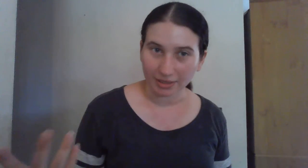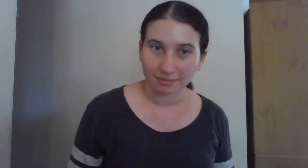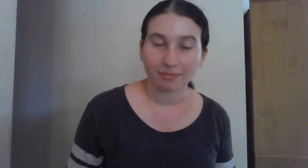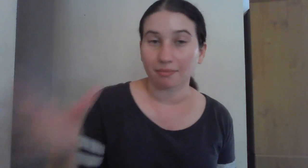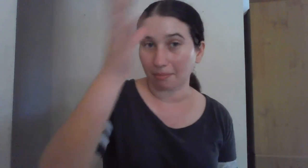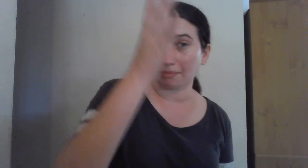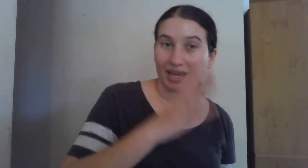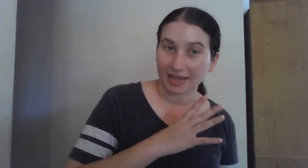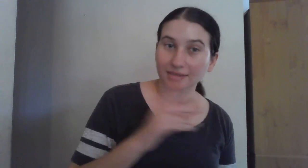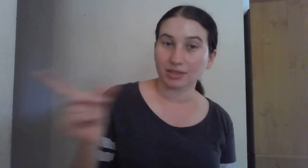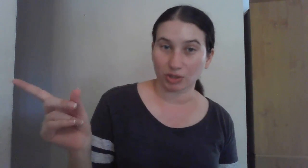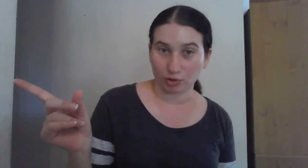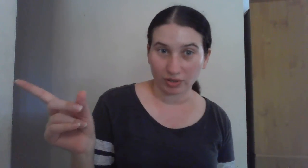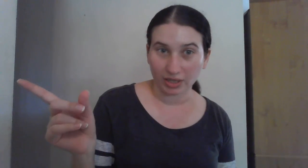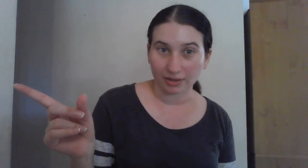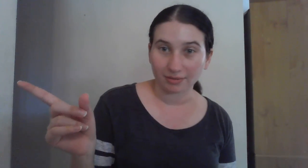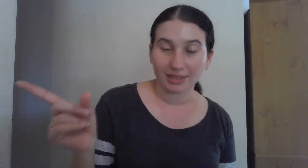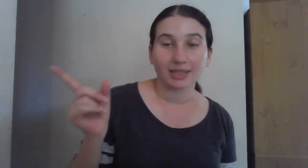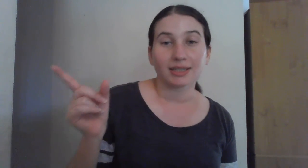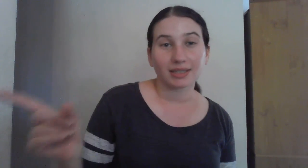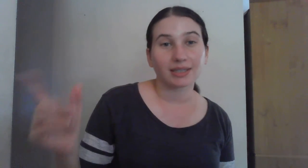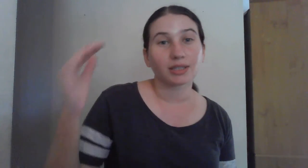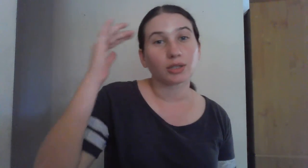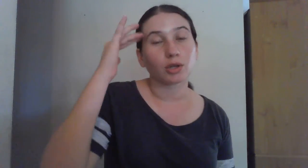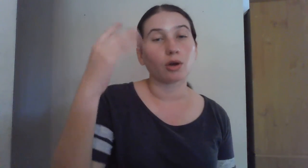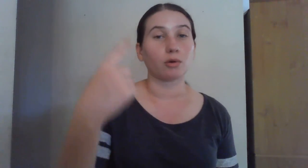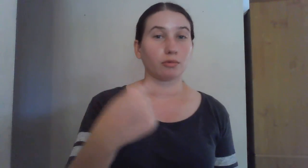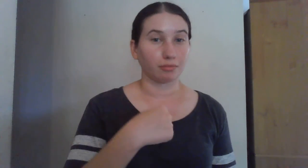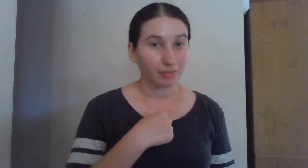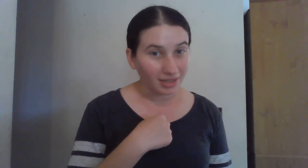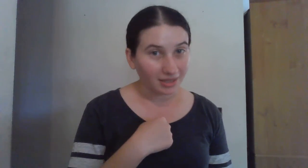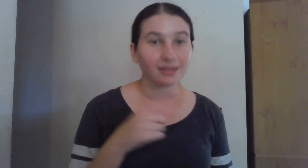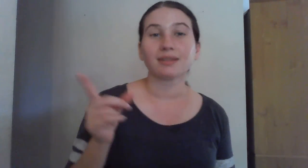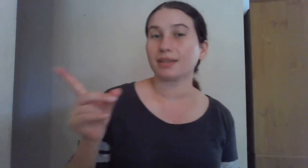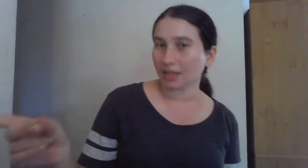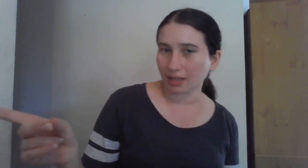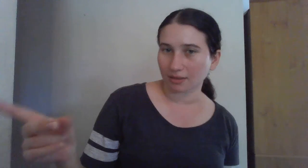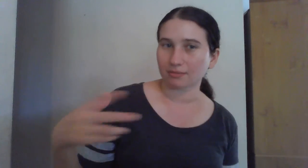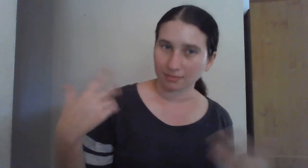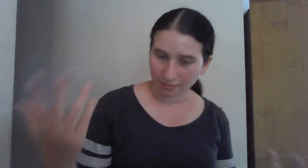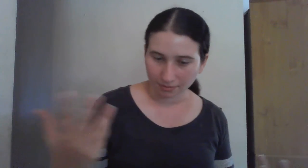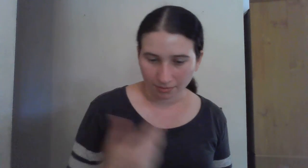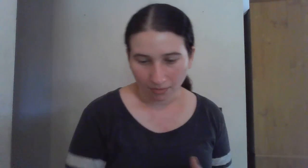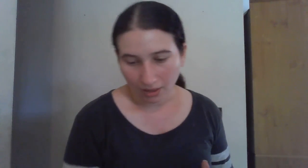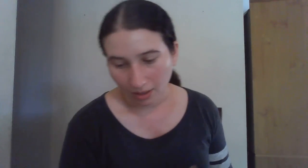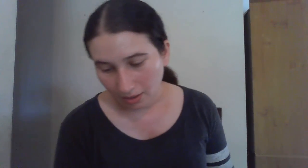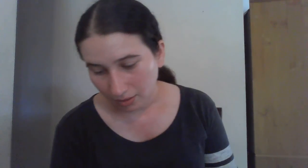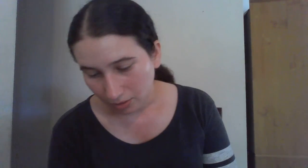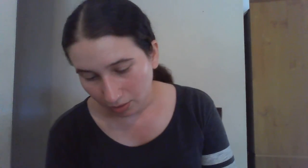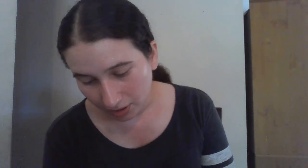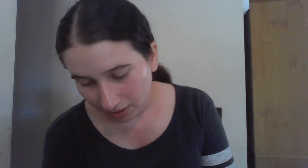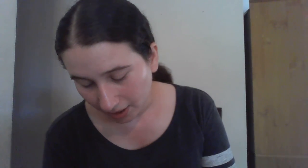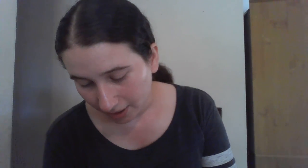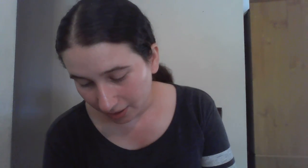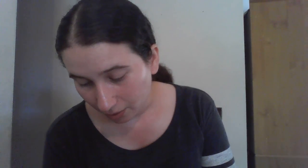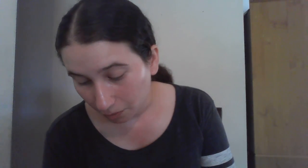Right? Man, he's over there. He, know, me, he. You could say, the